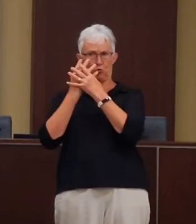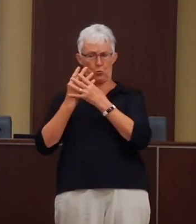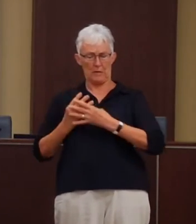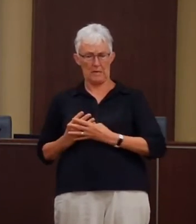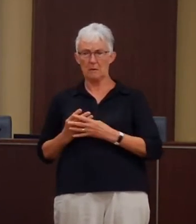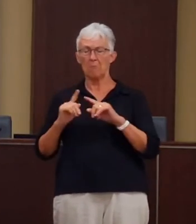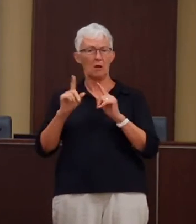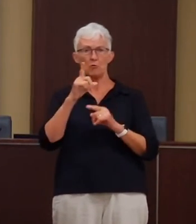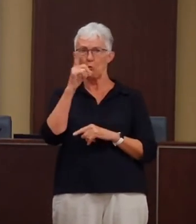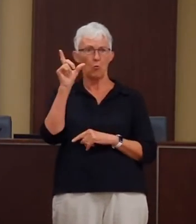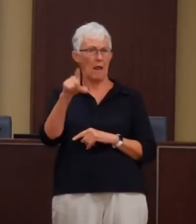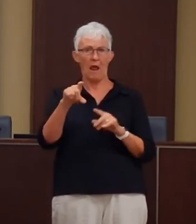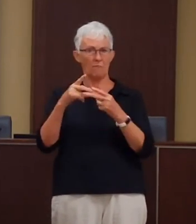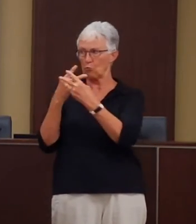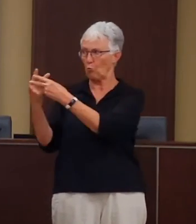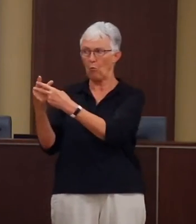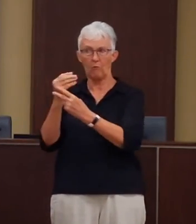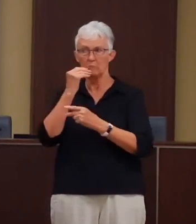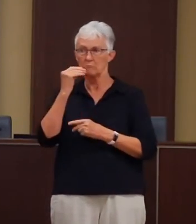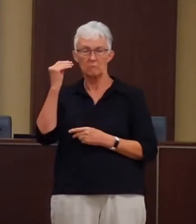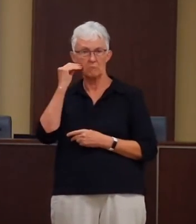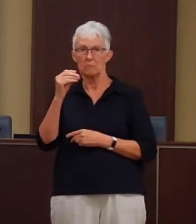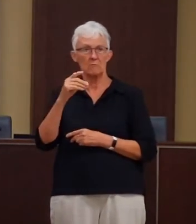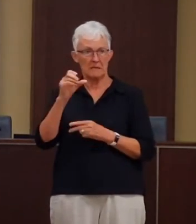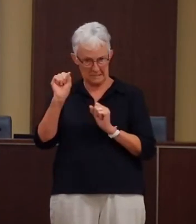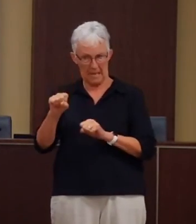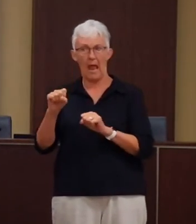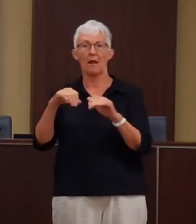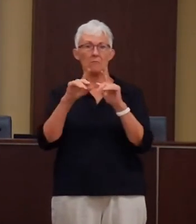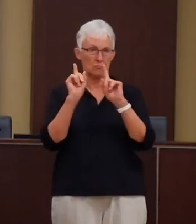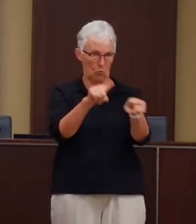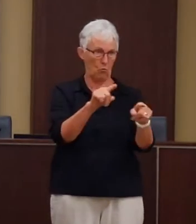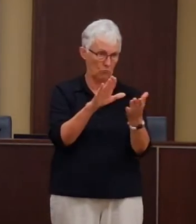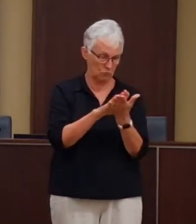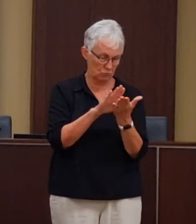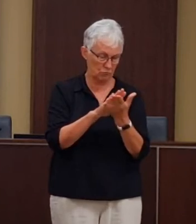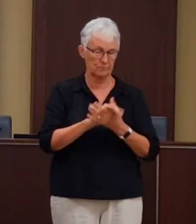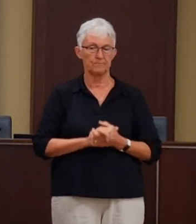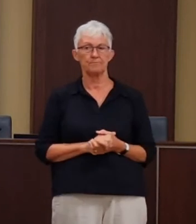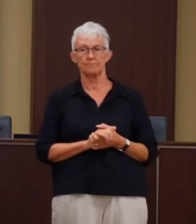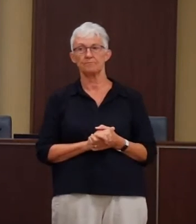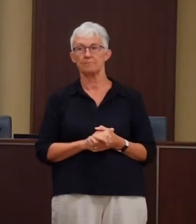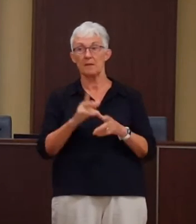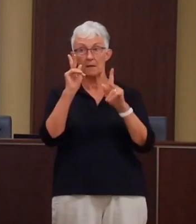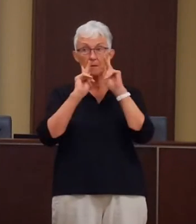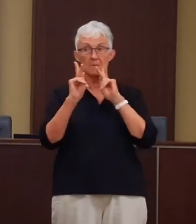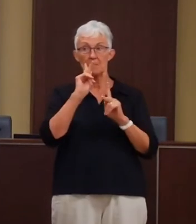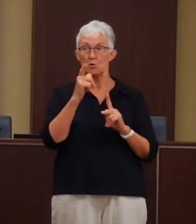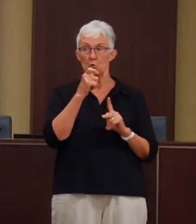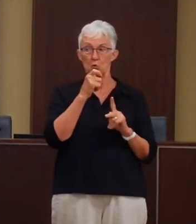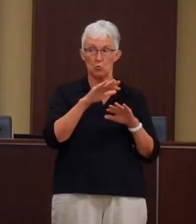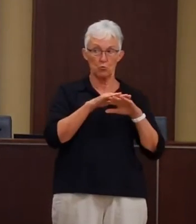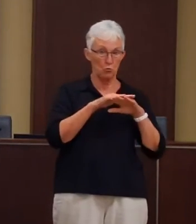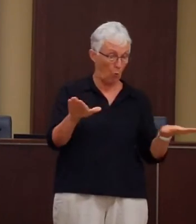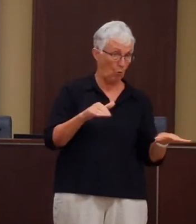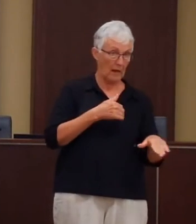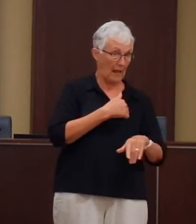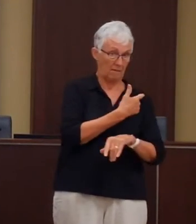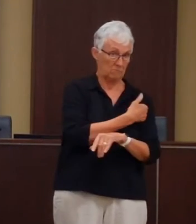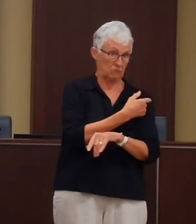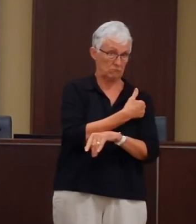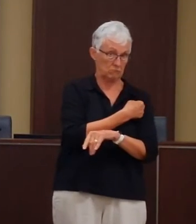as they remain symptom-free. Unvaccinated individuals without symptoms will still need to stay home and miss